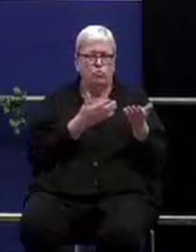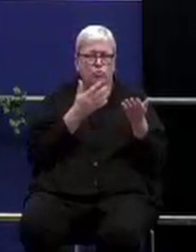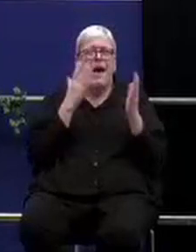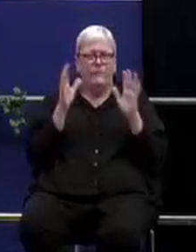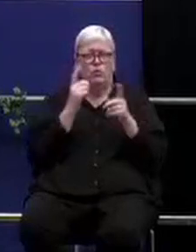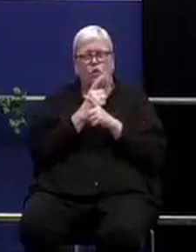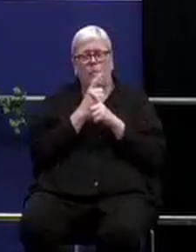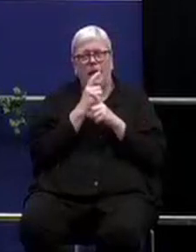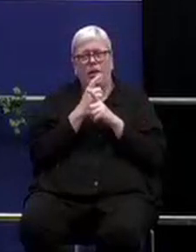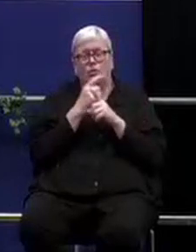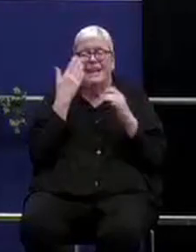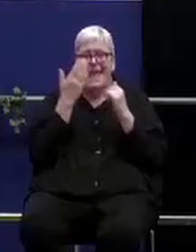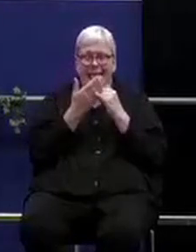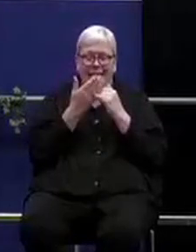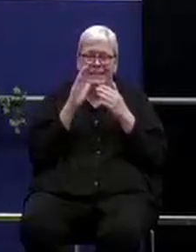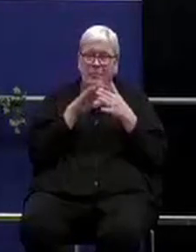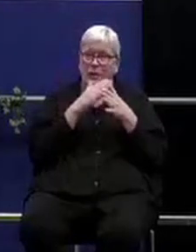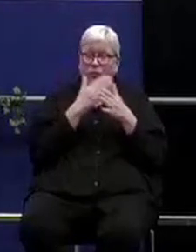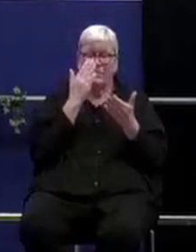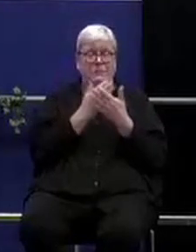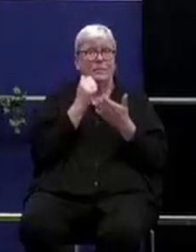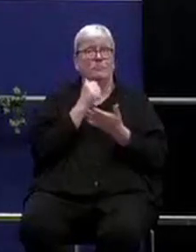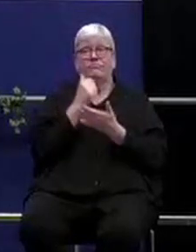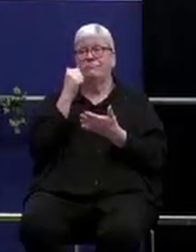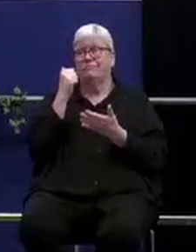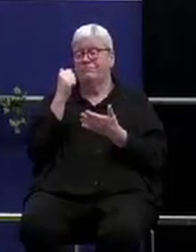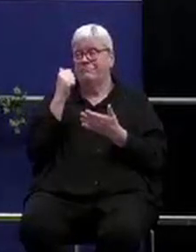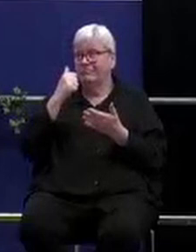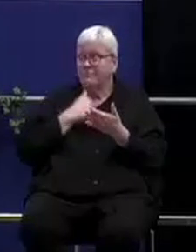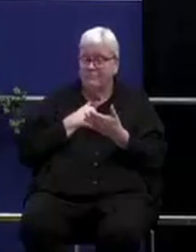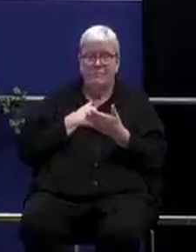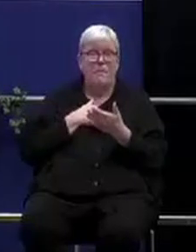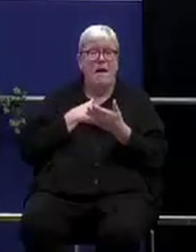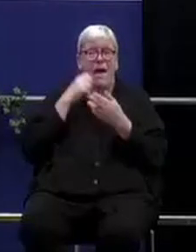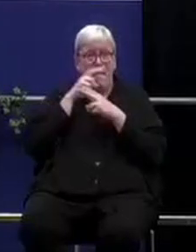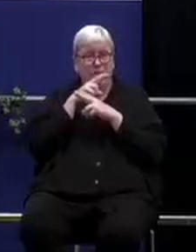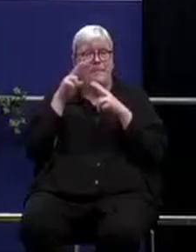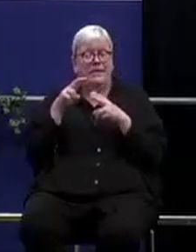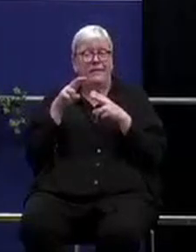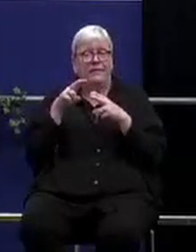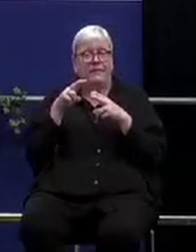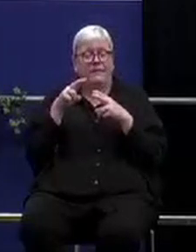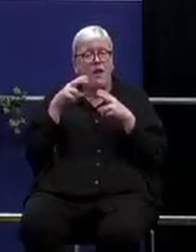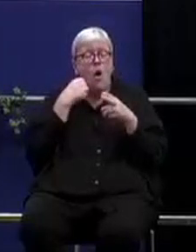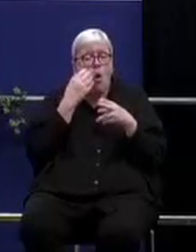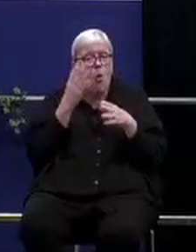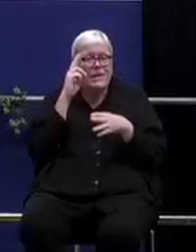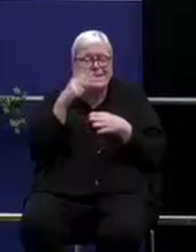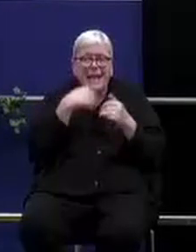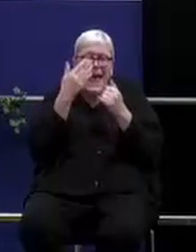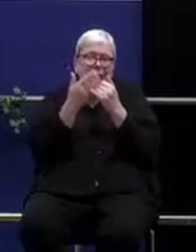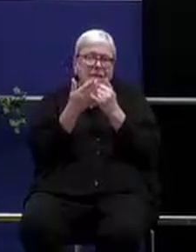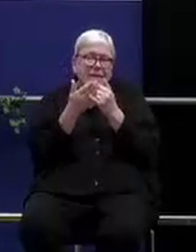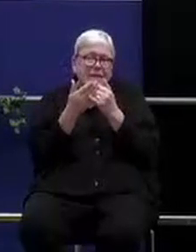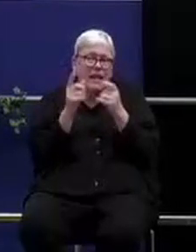talk about it, because it's brilliant, at least from another writer's perspective. Did you always see the ending as